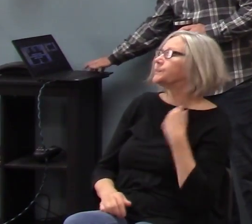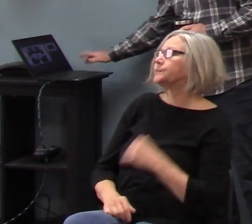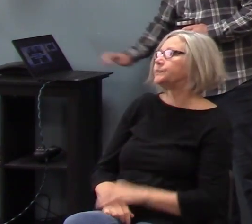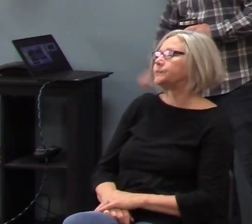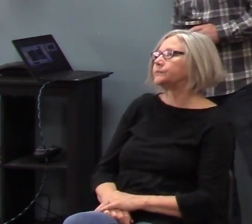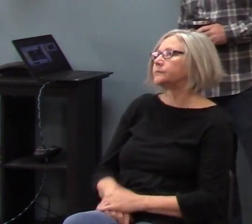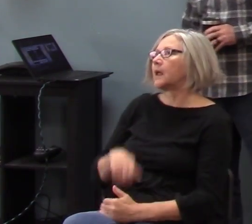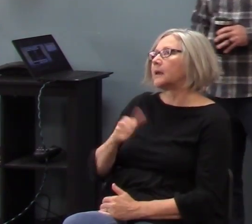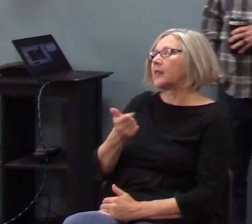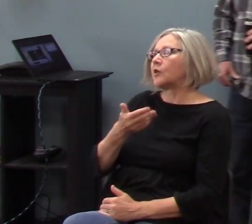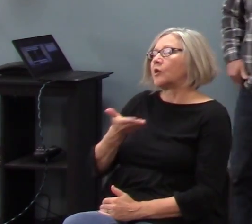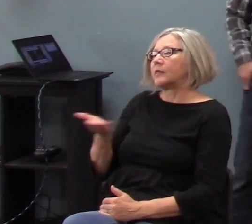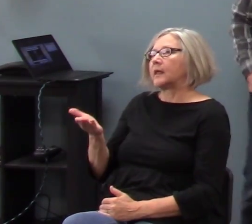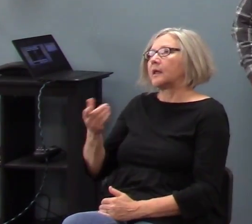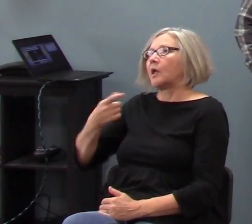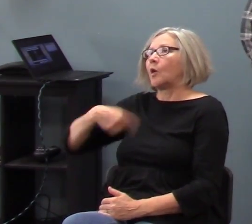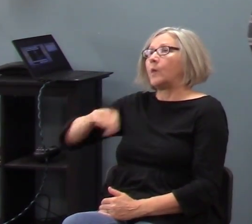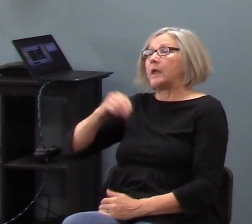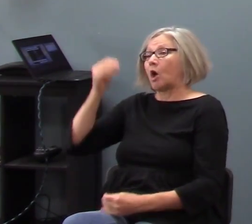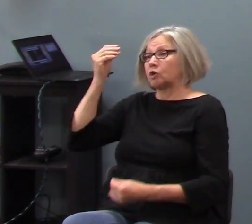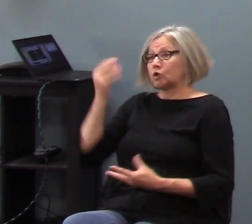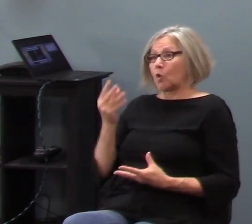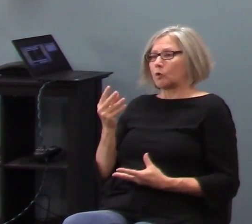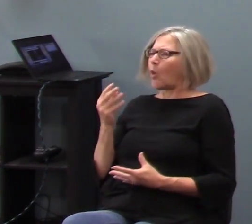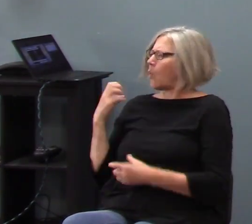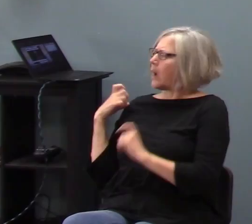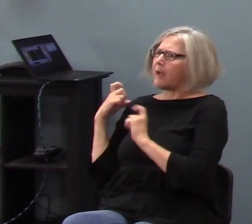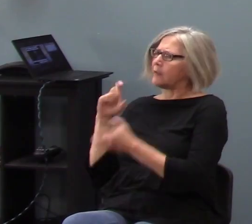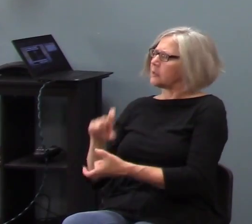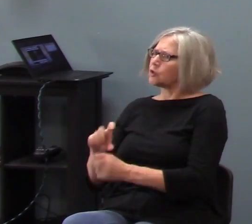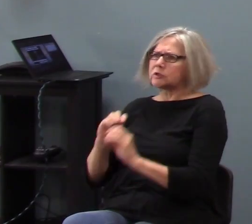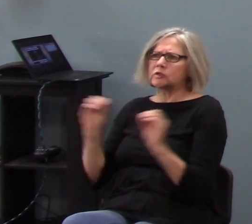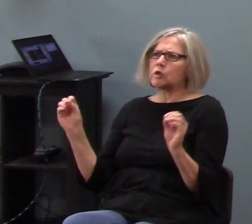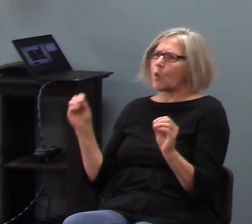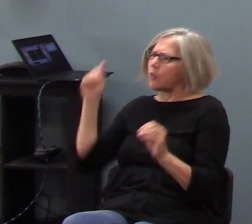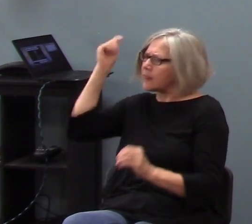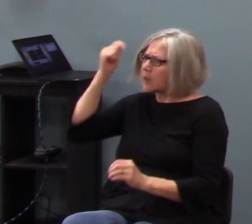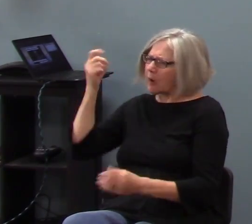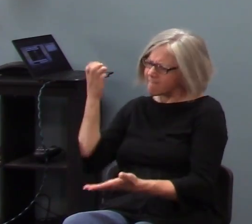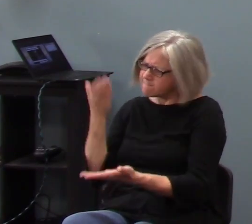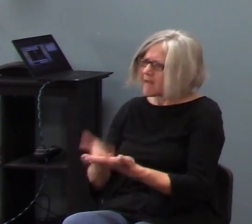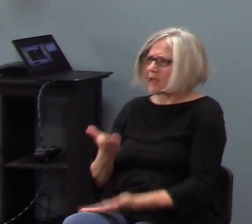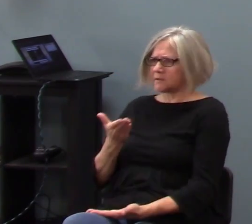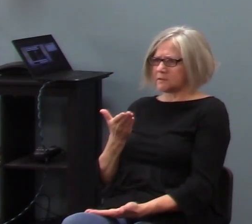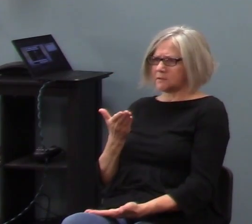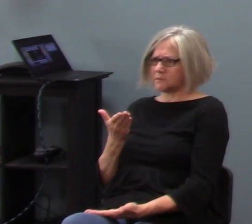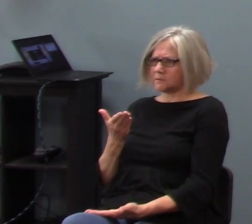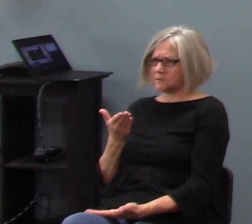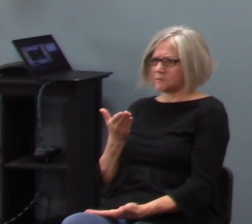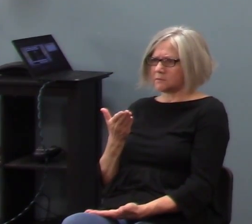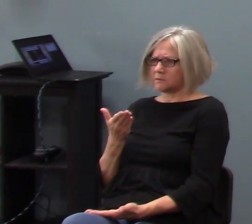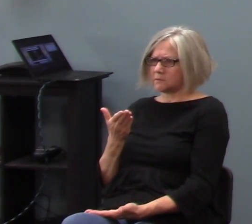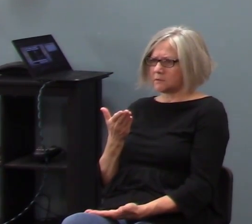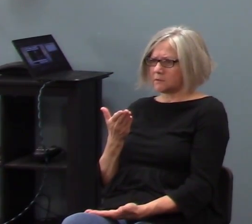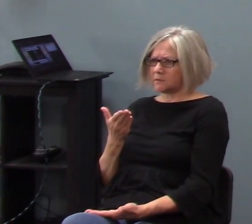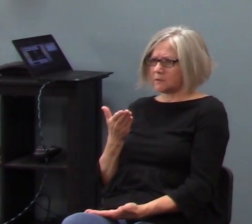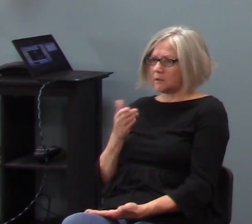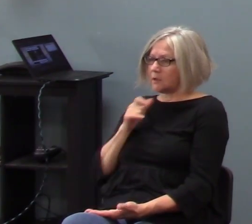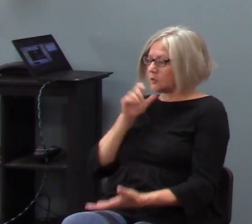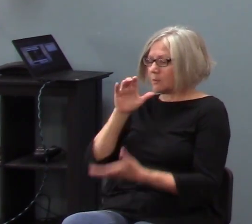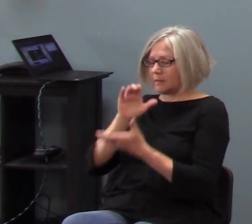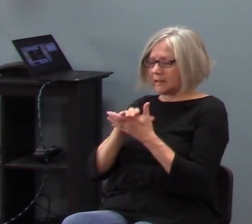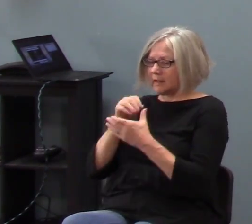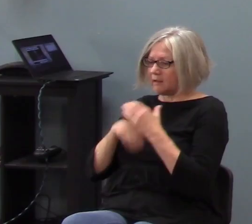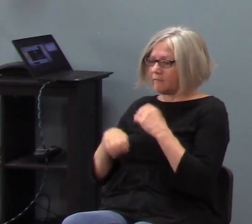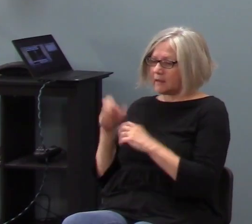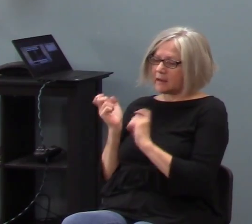The other thing is we're told that evolution is not a theory, that it's a fact, that it's been proven. And it says, don't believe in evolution because